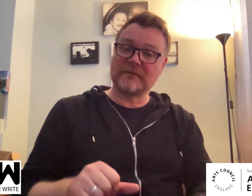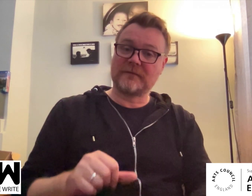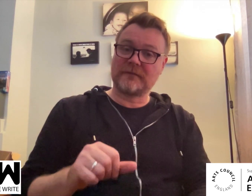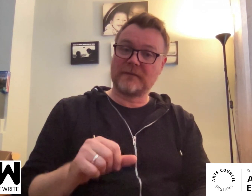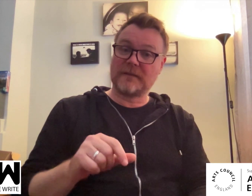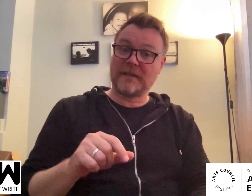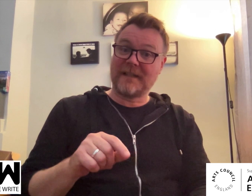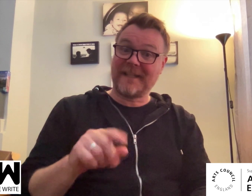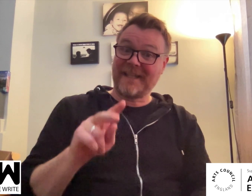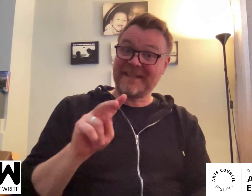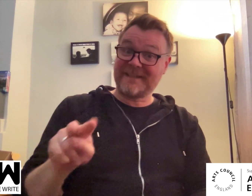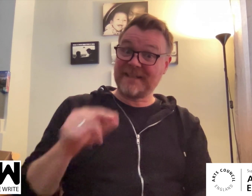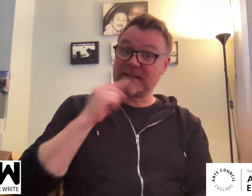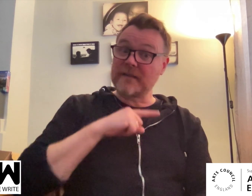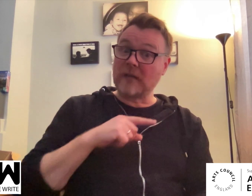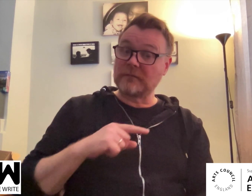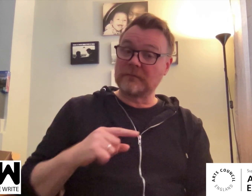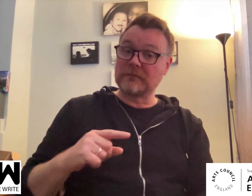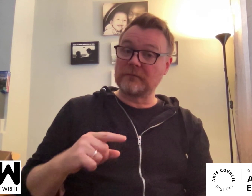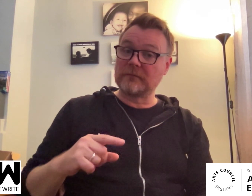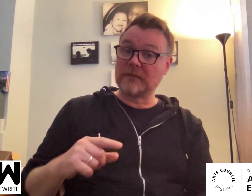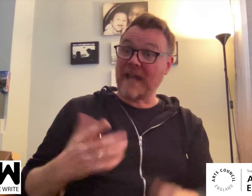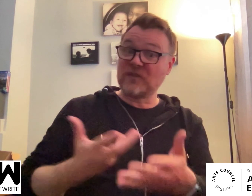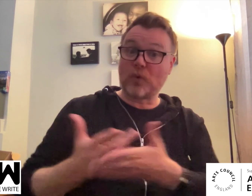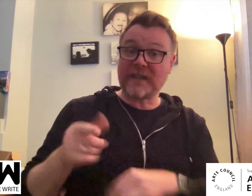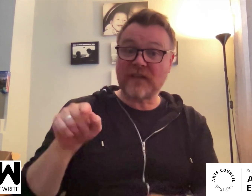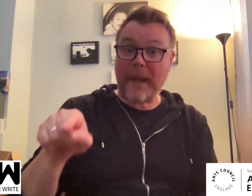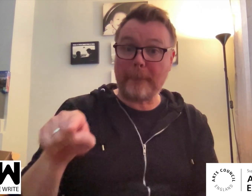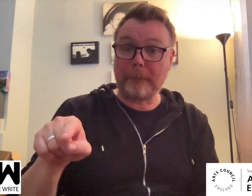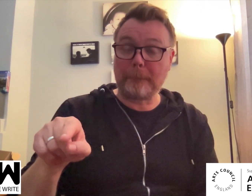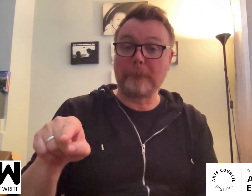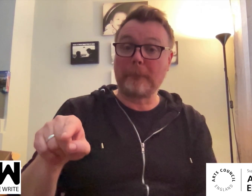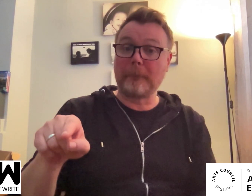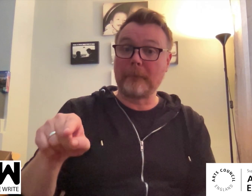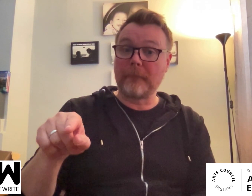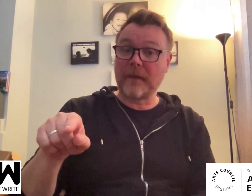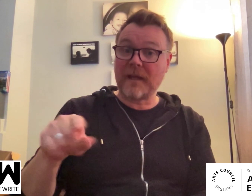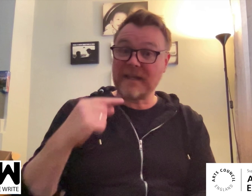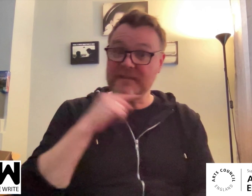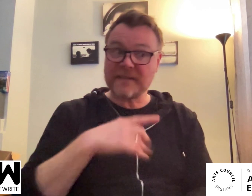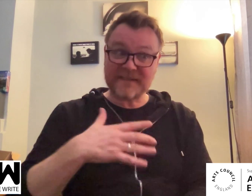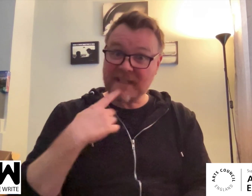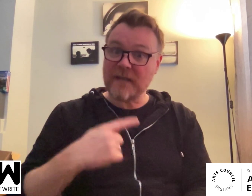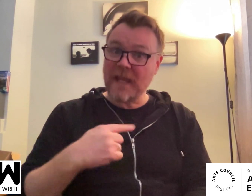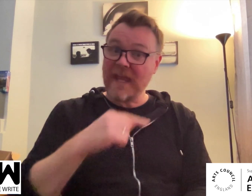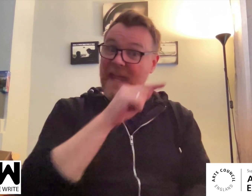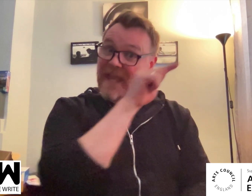So then he sees his son and he talks to him, and his son said, well, he killed